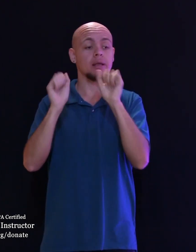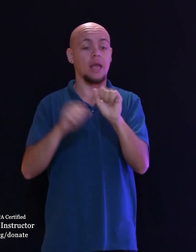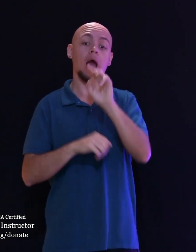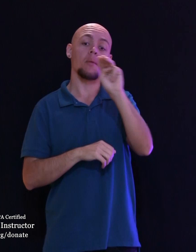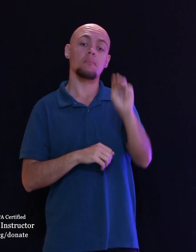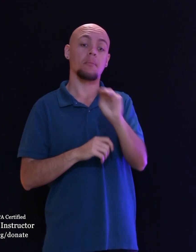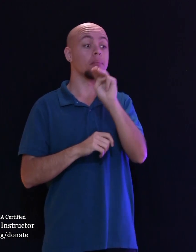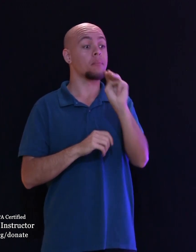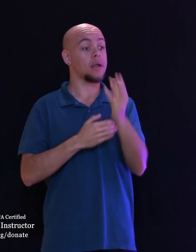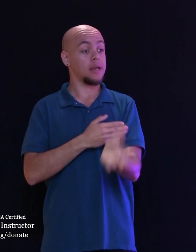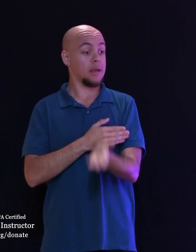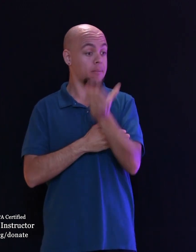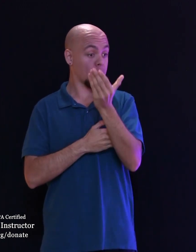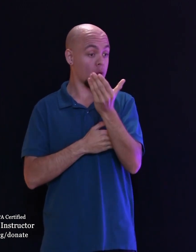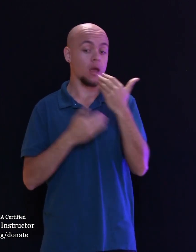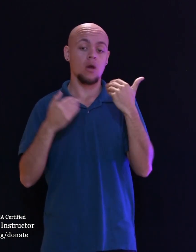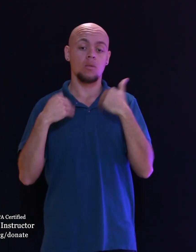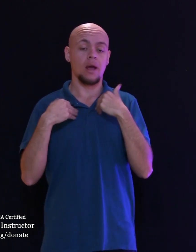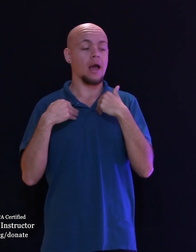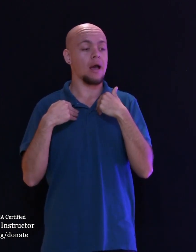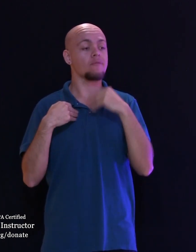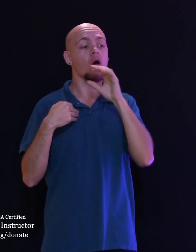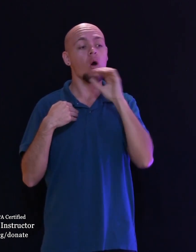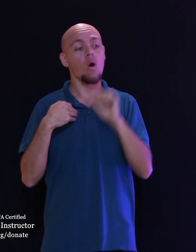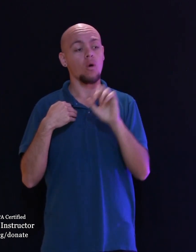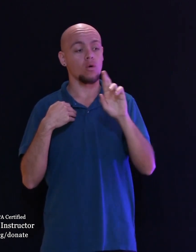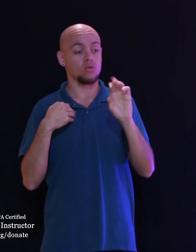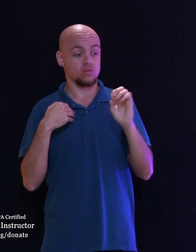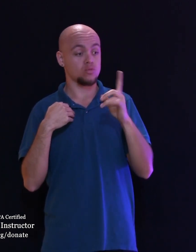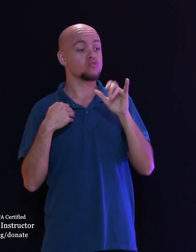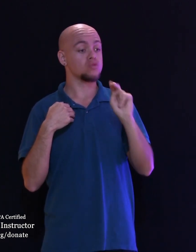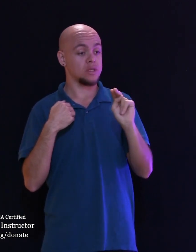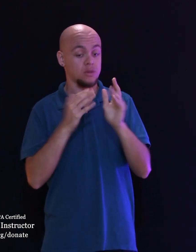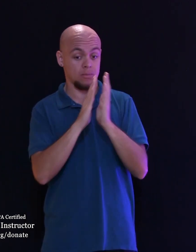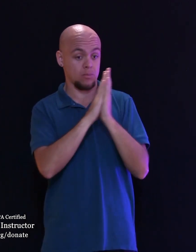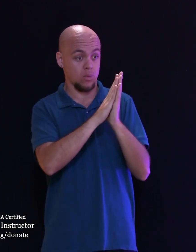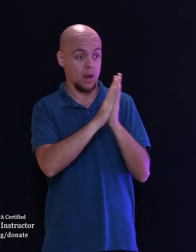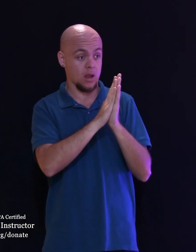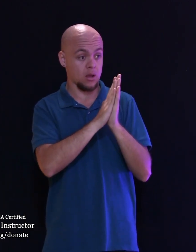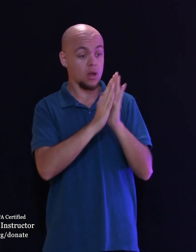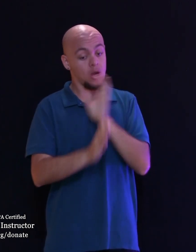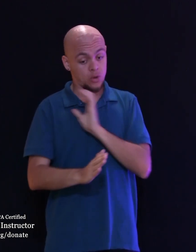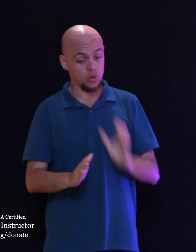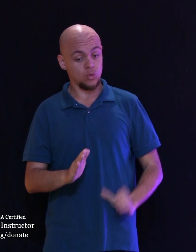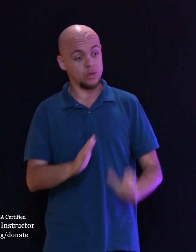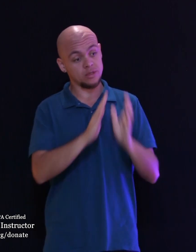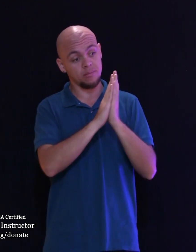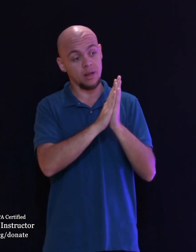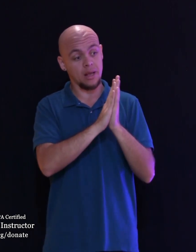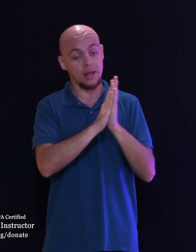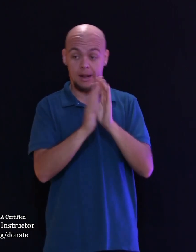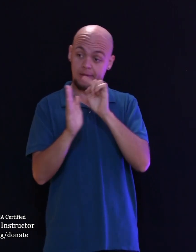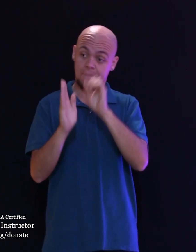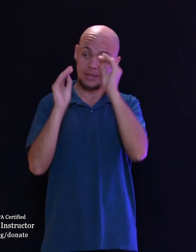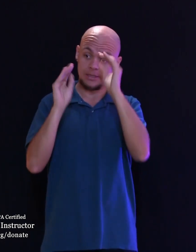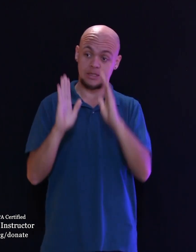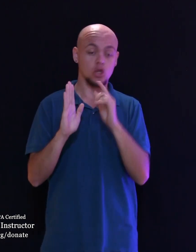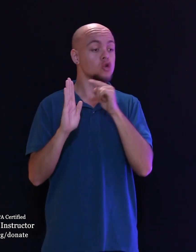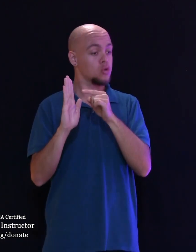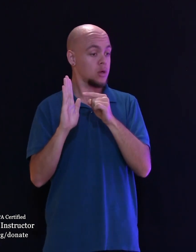Monday morning, we'll do the old Regent's Prayer like we used to do back in the 1960s, a Christian prayer, and all the teachers will lead